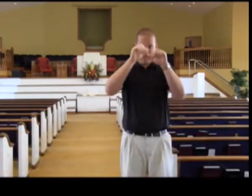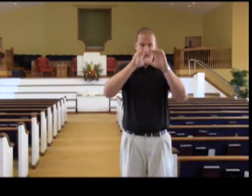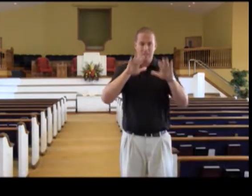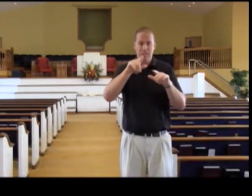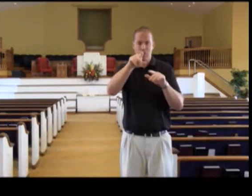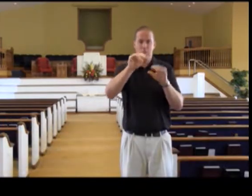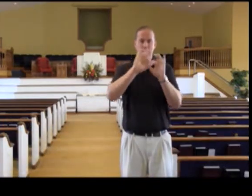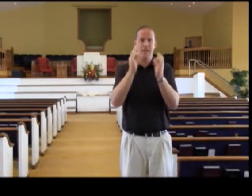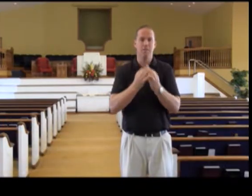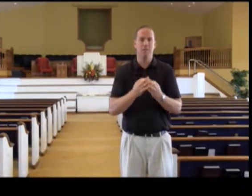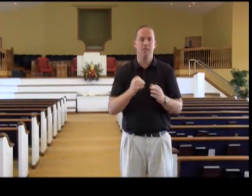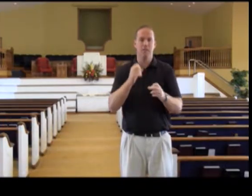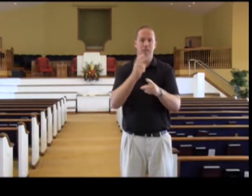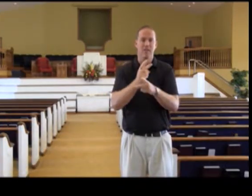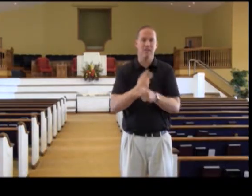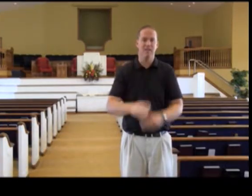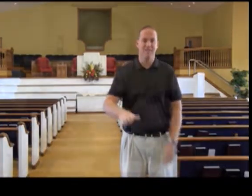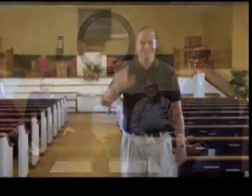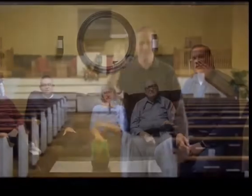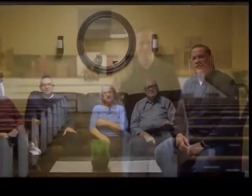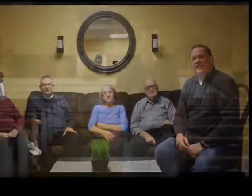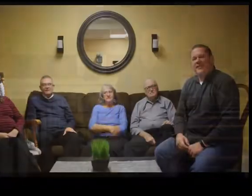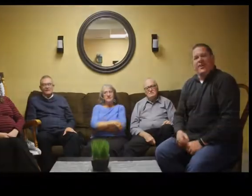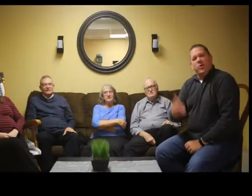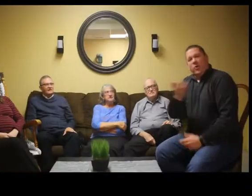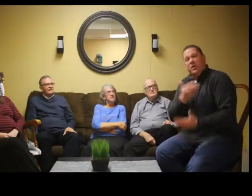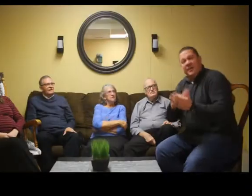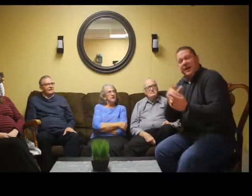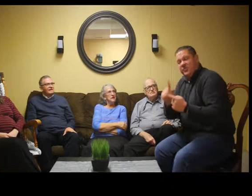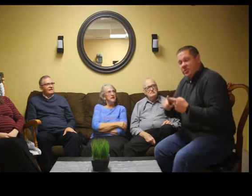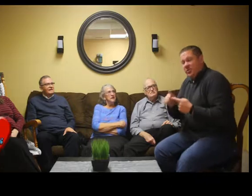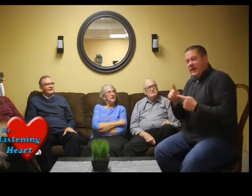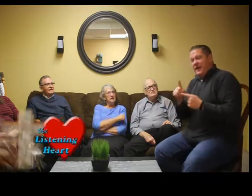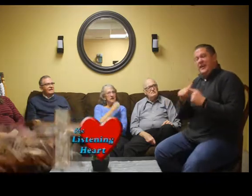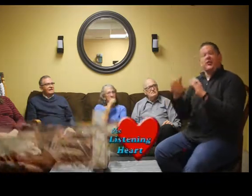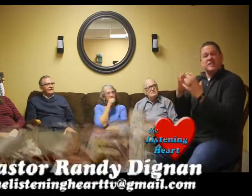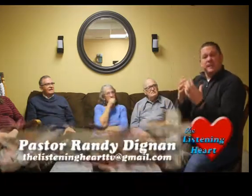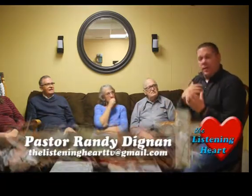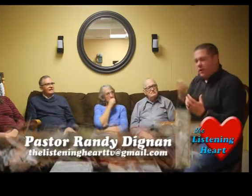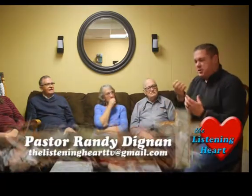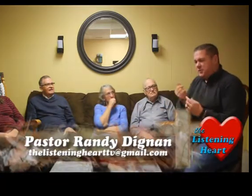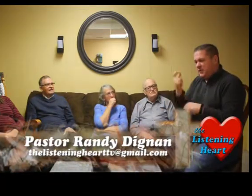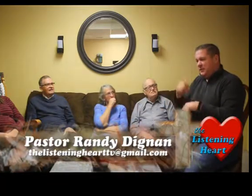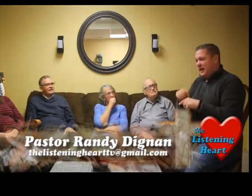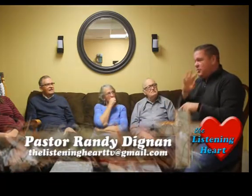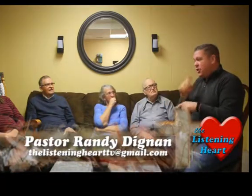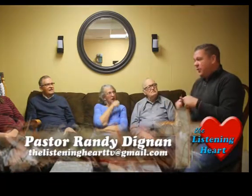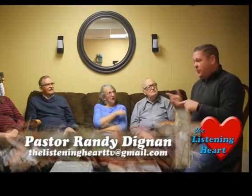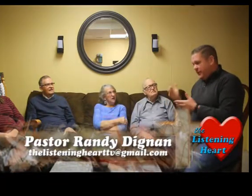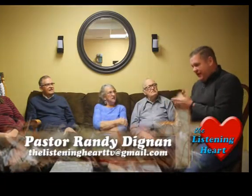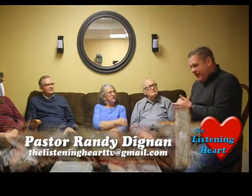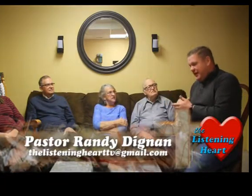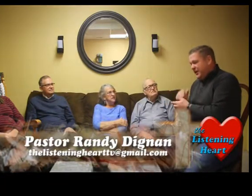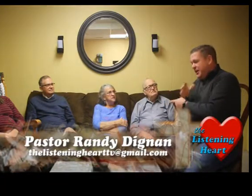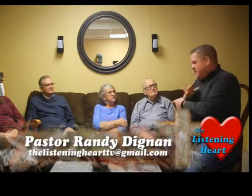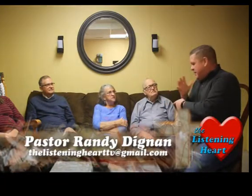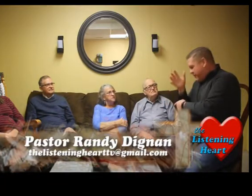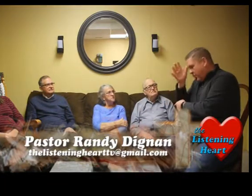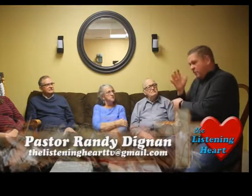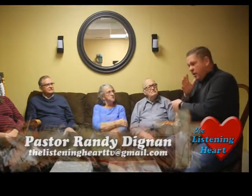God bless you and your family. And take care. Welcome back to a different segment. I want to spend a little time talking to, again, my father, mother,